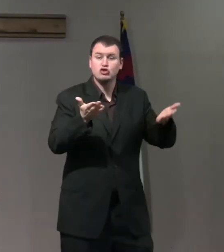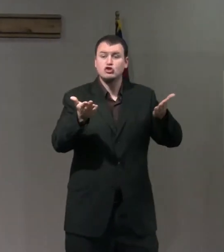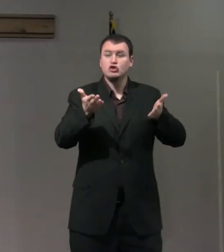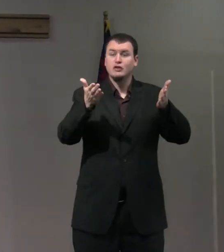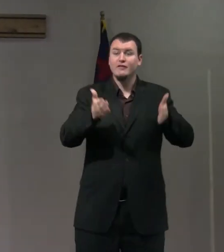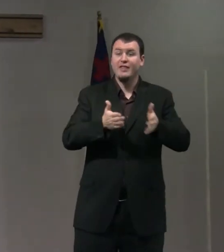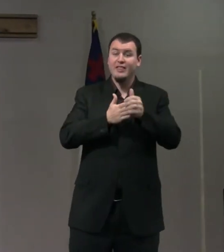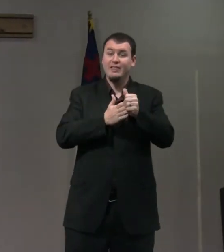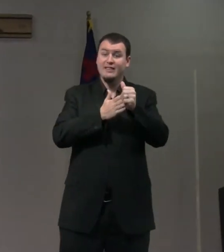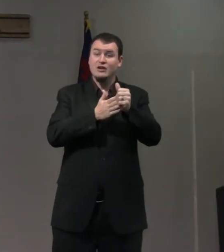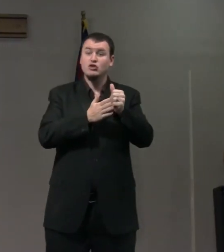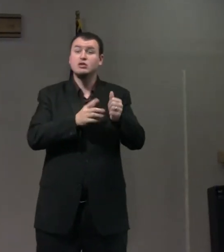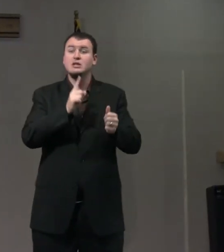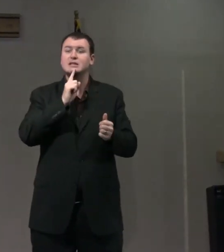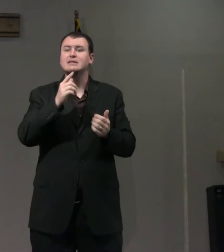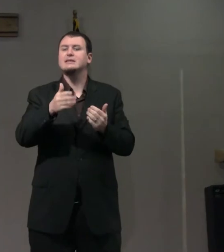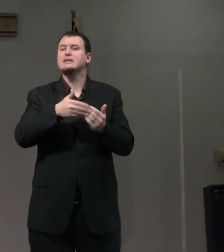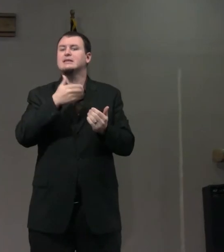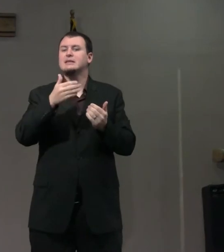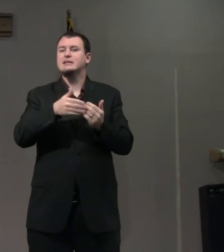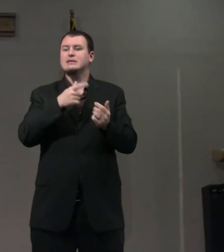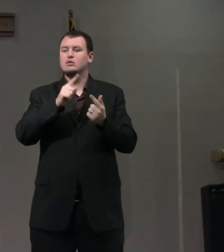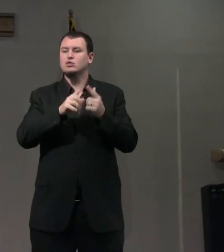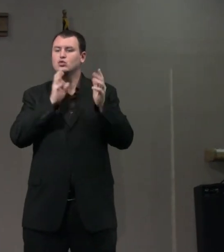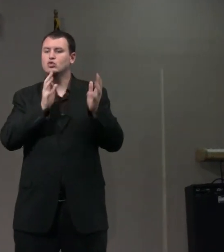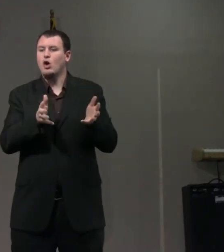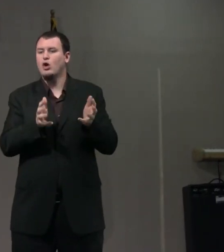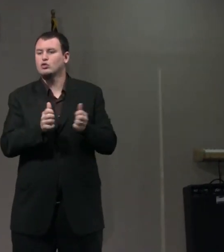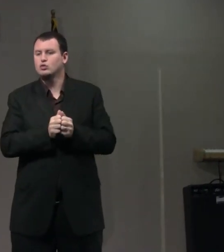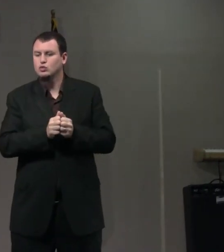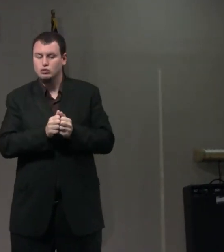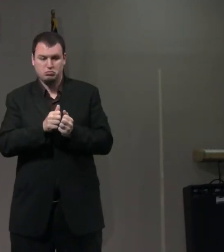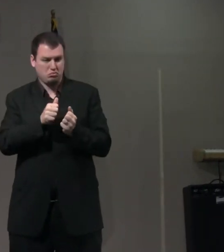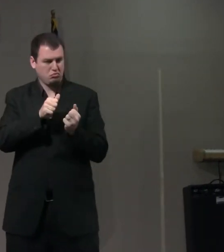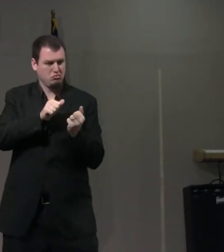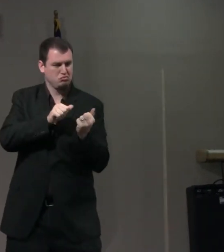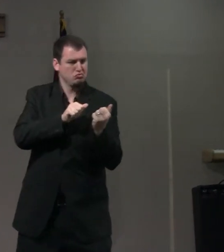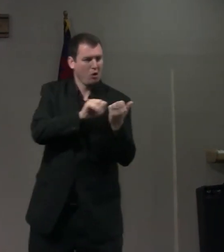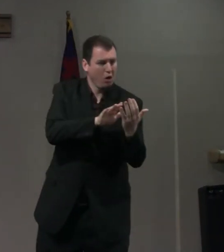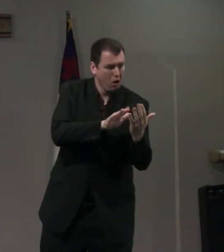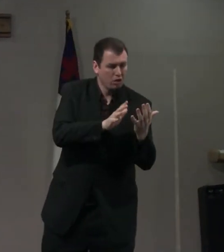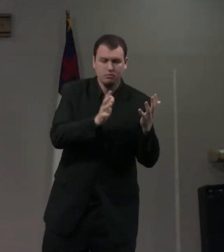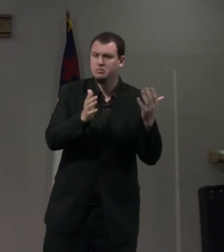First, the servant leader is easy to talk to.